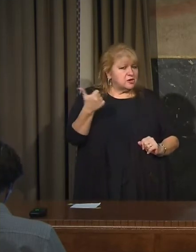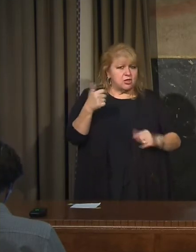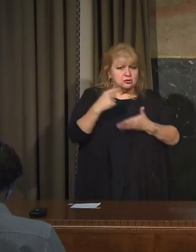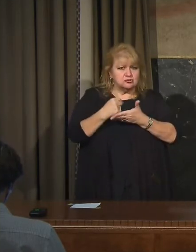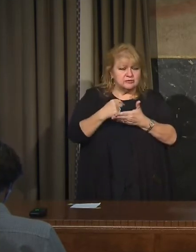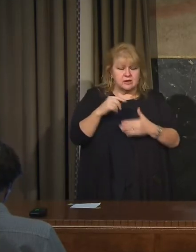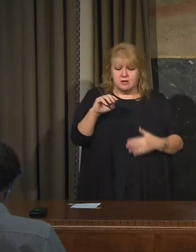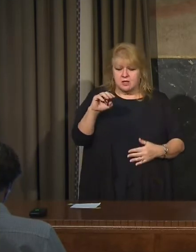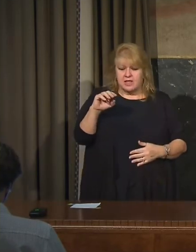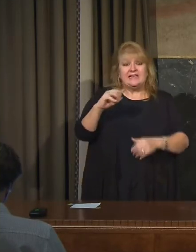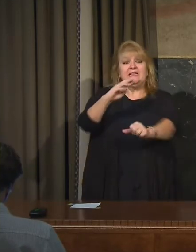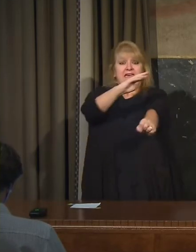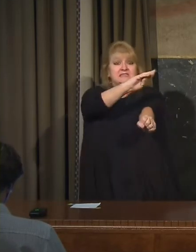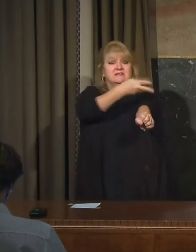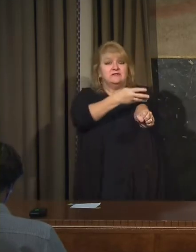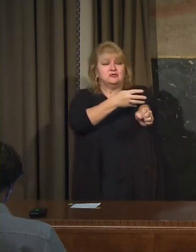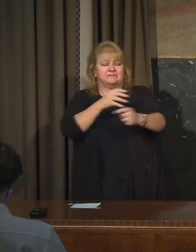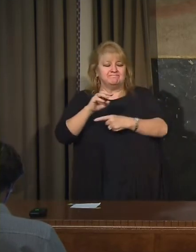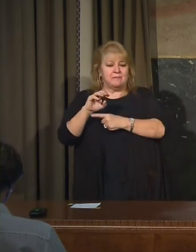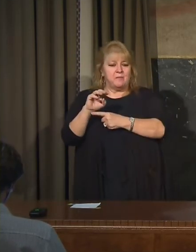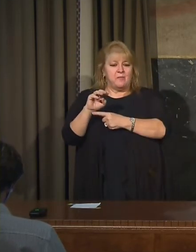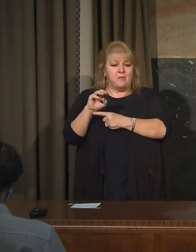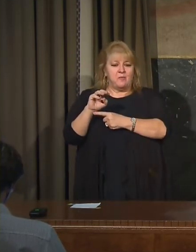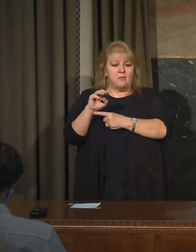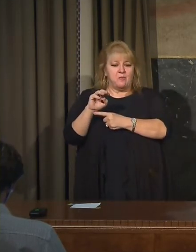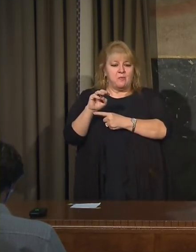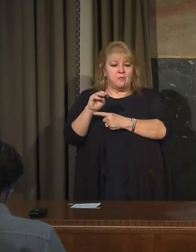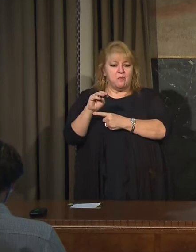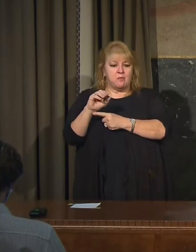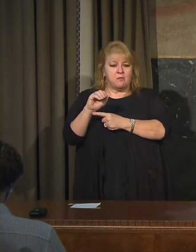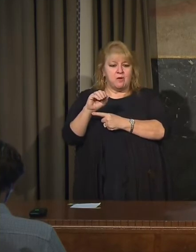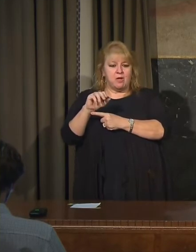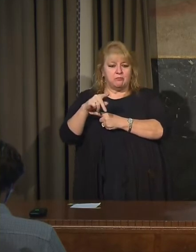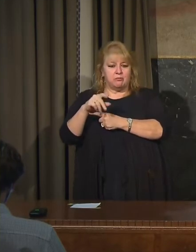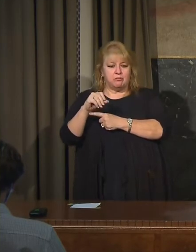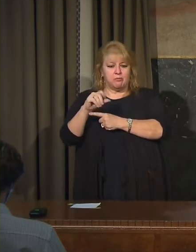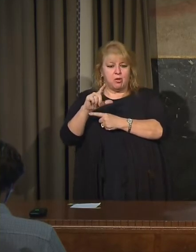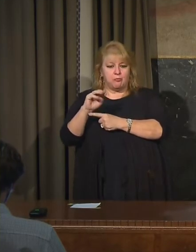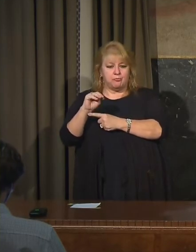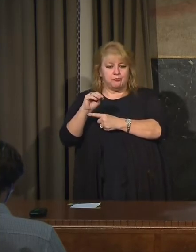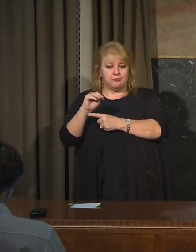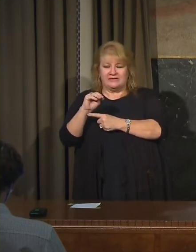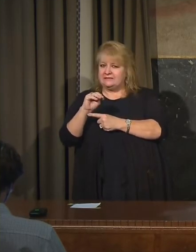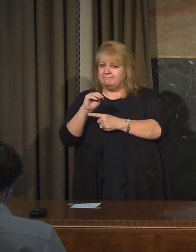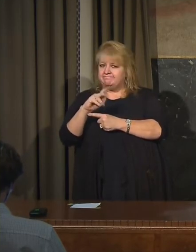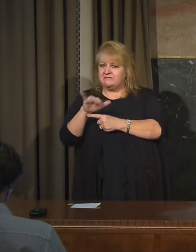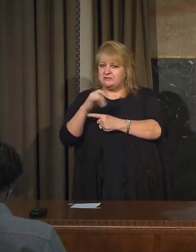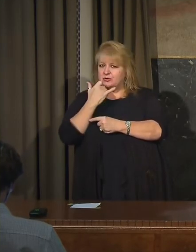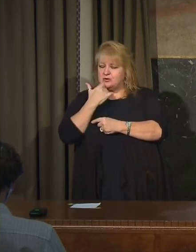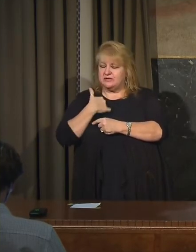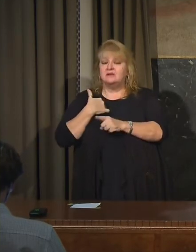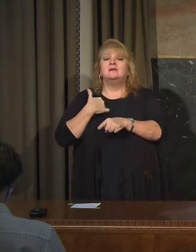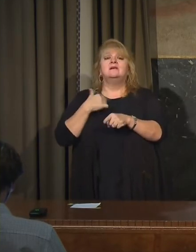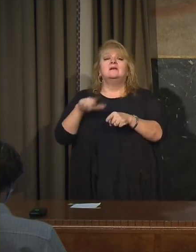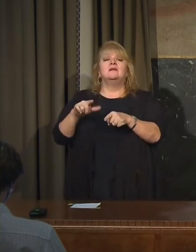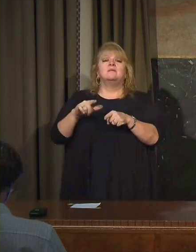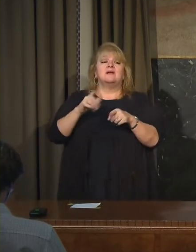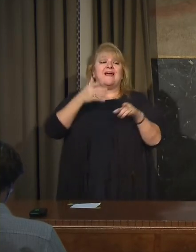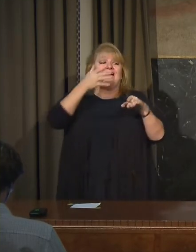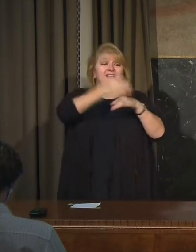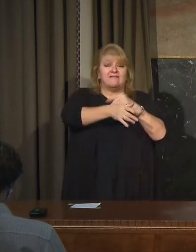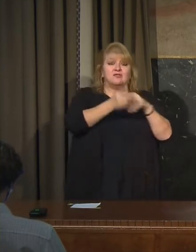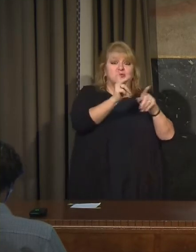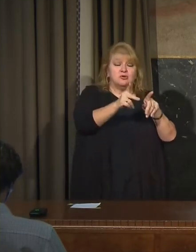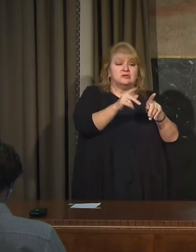are infusions that if someone tests positive and very quickly after developing